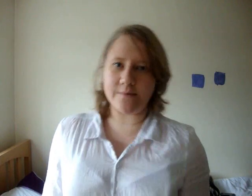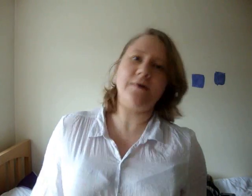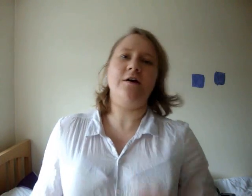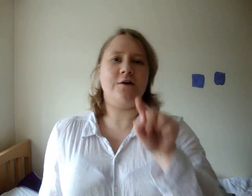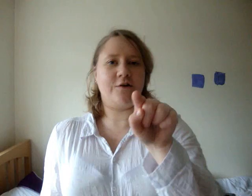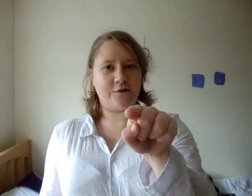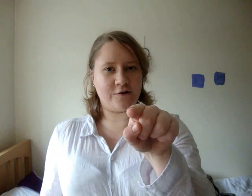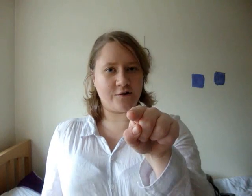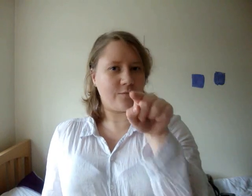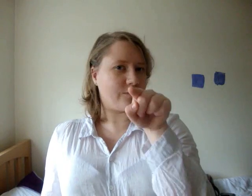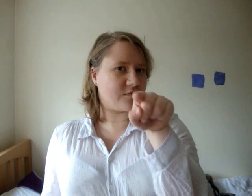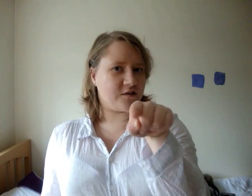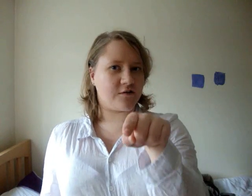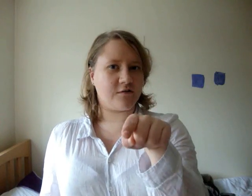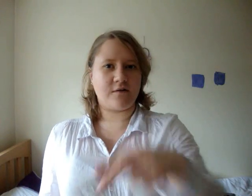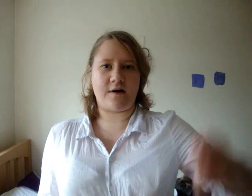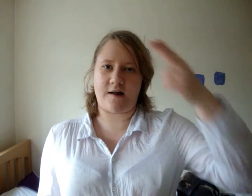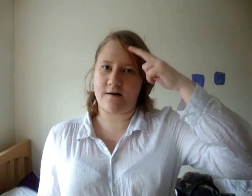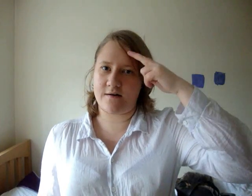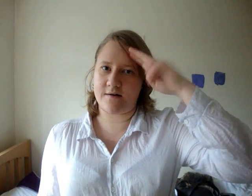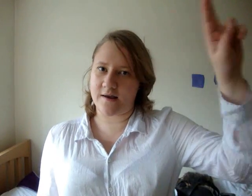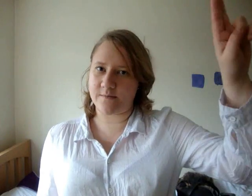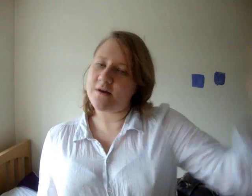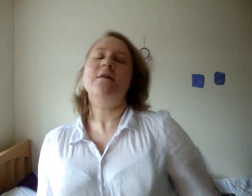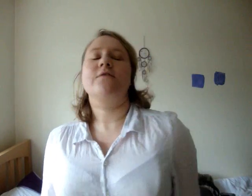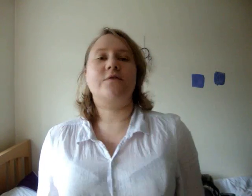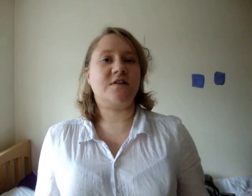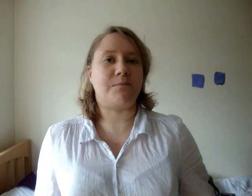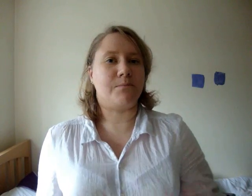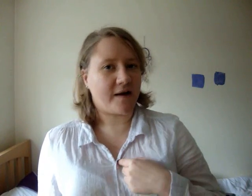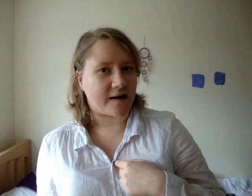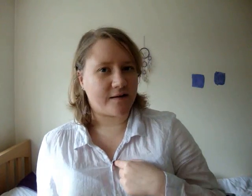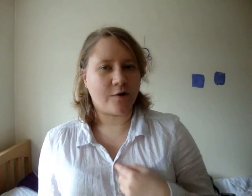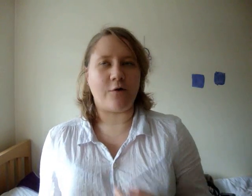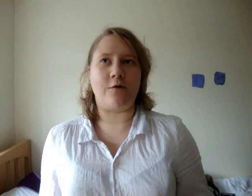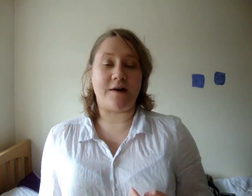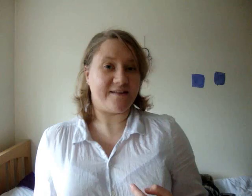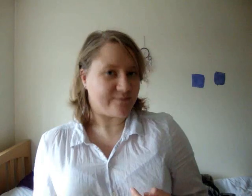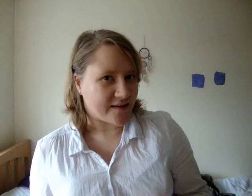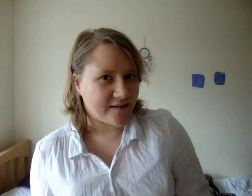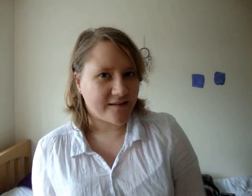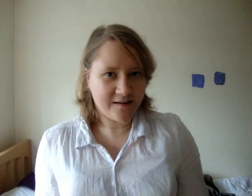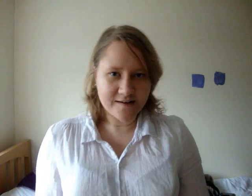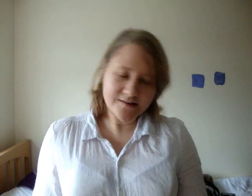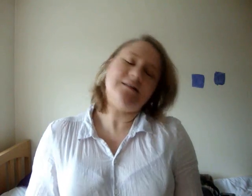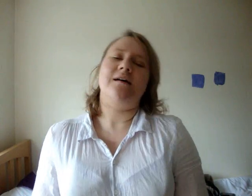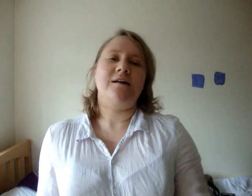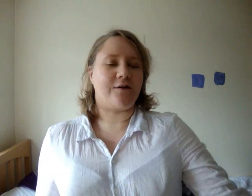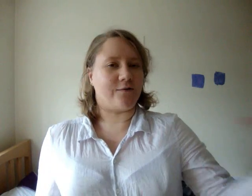name, you, point to you, and name. If you want to say my name, or name me, you go